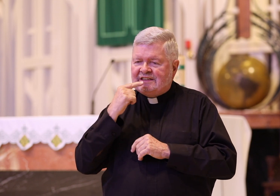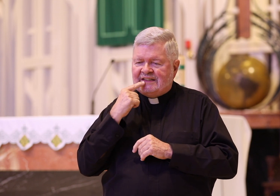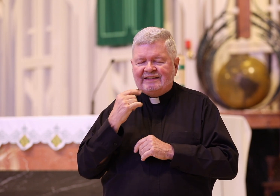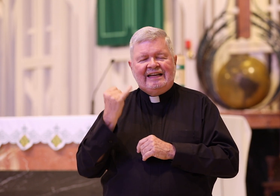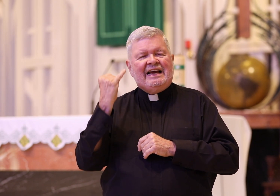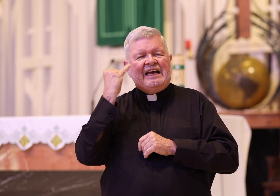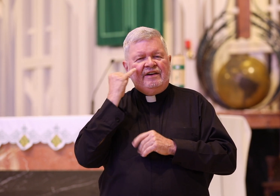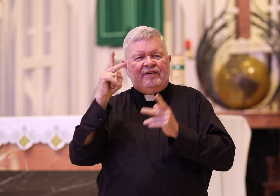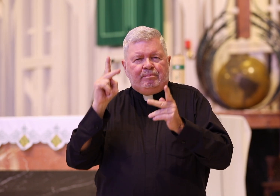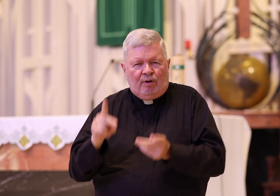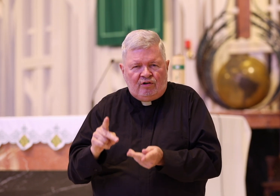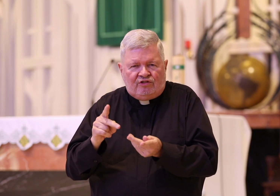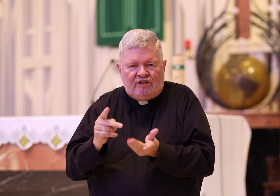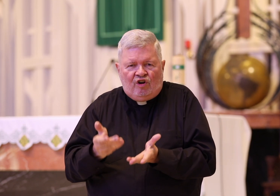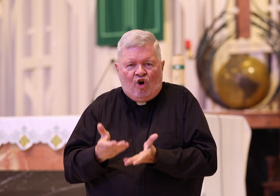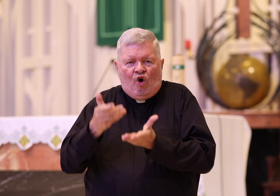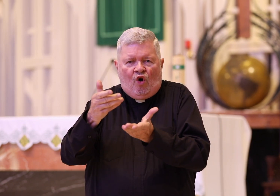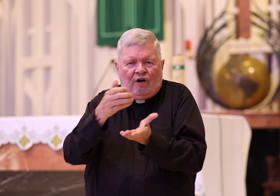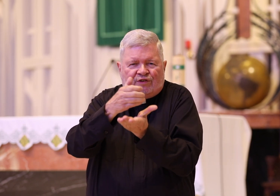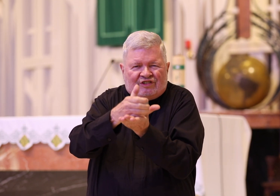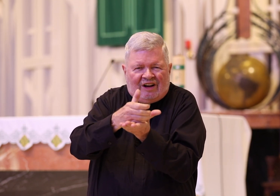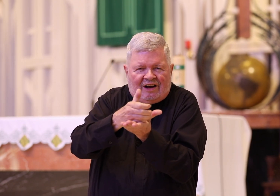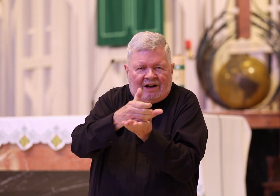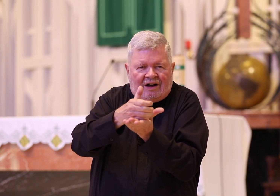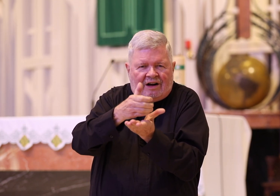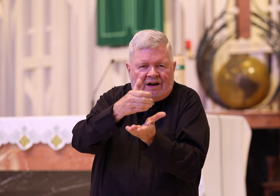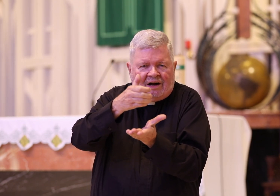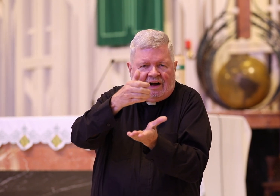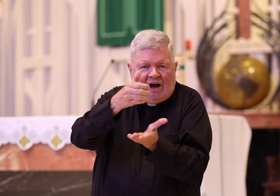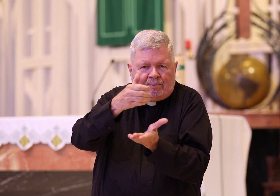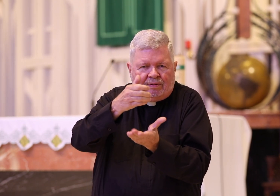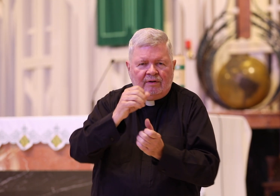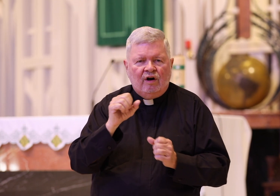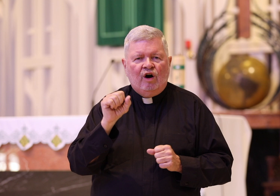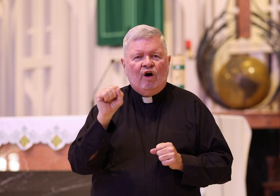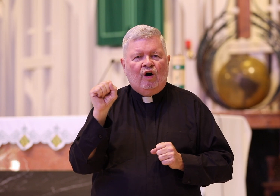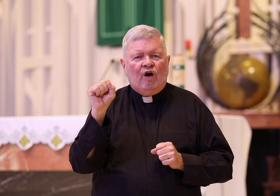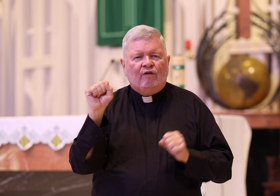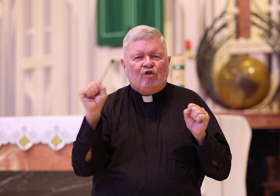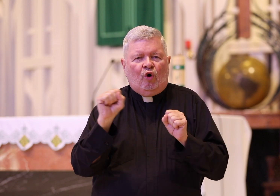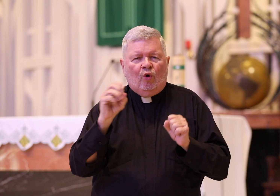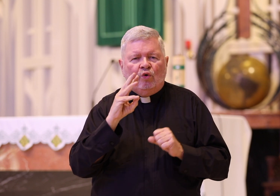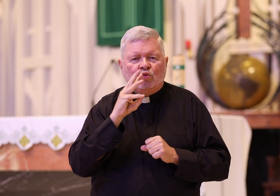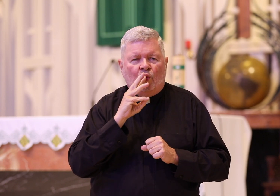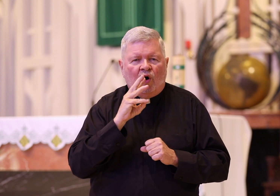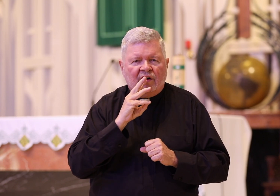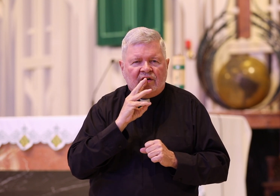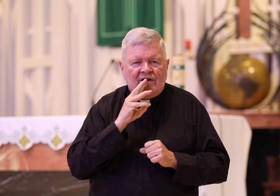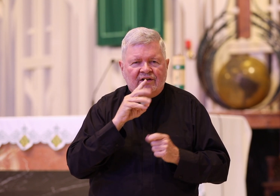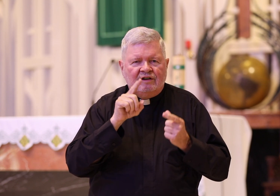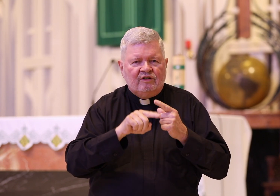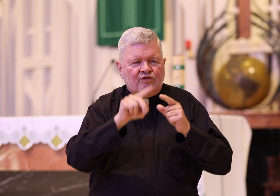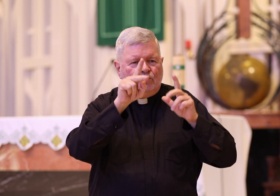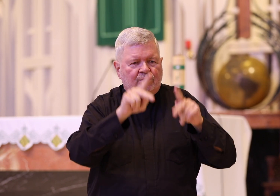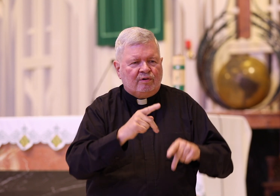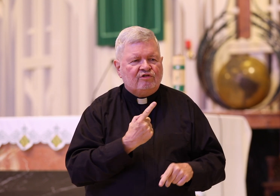says, if a person offers a cup of cold water to a person